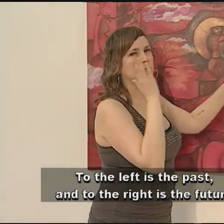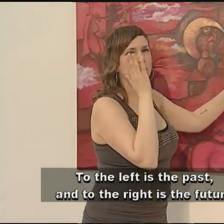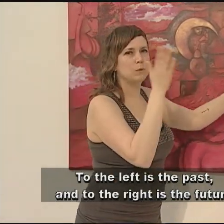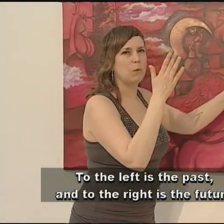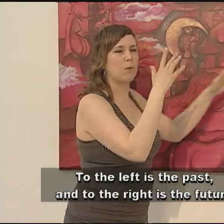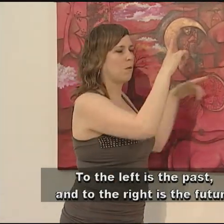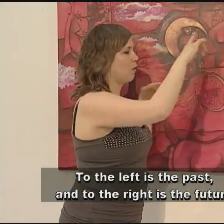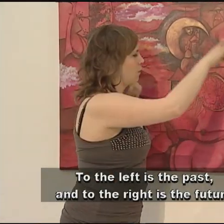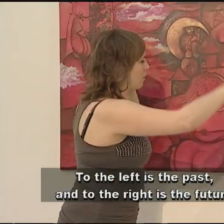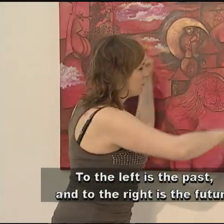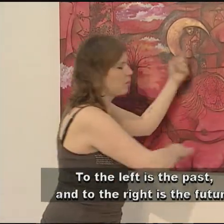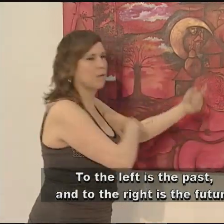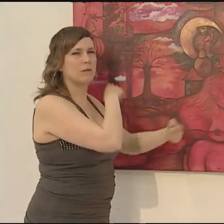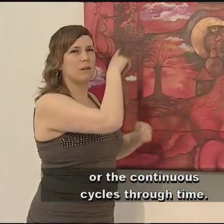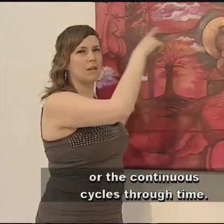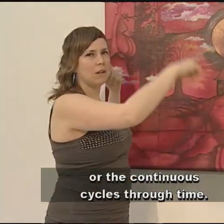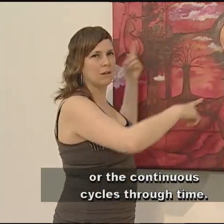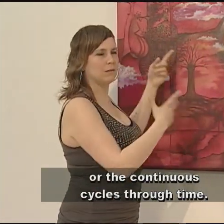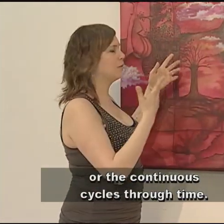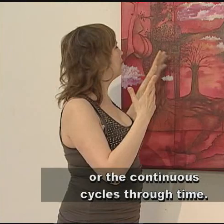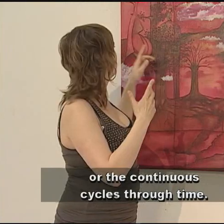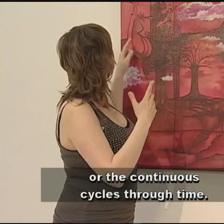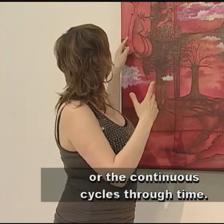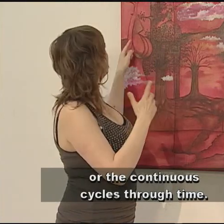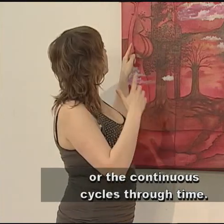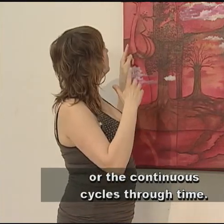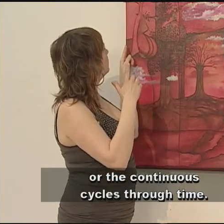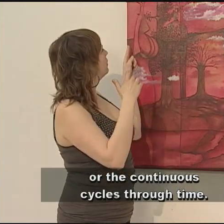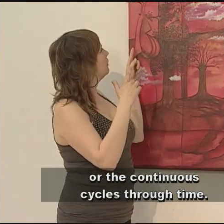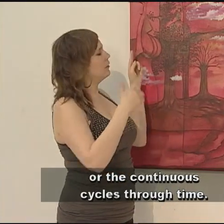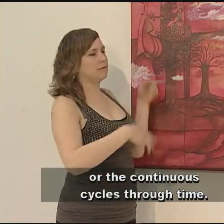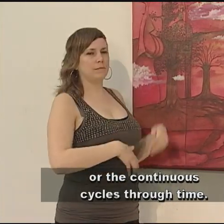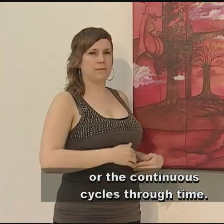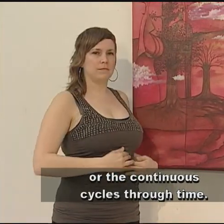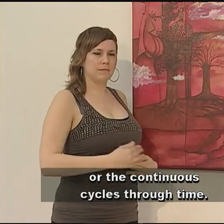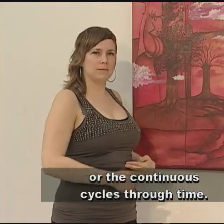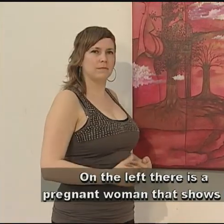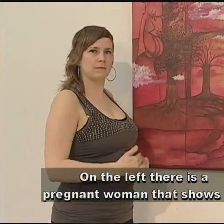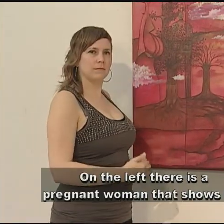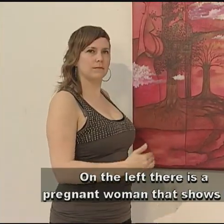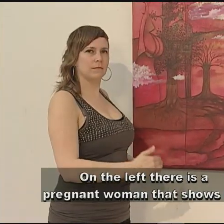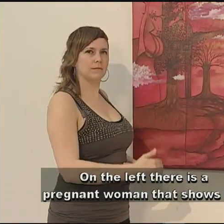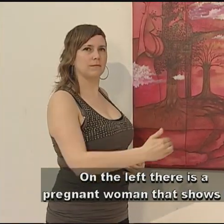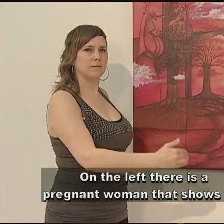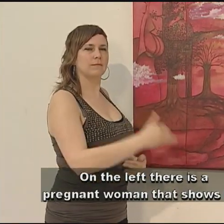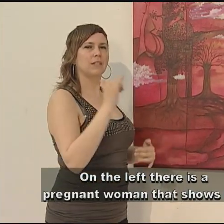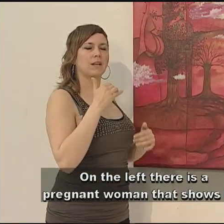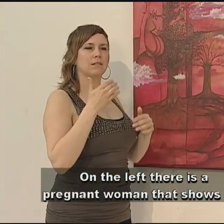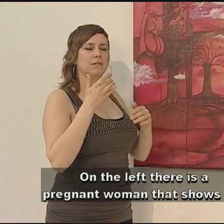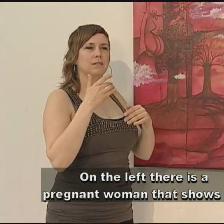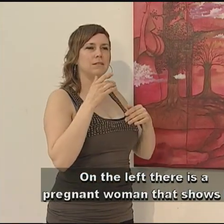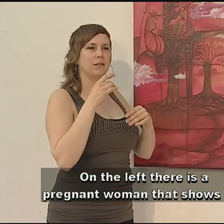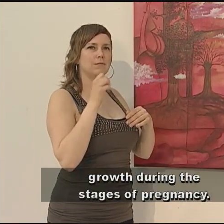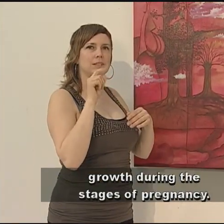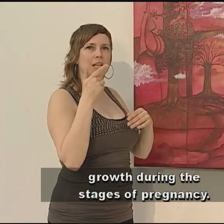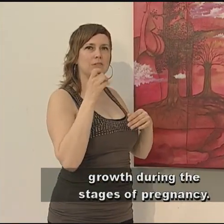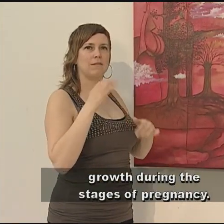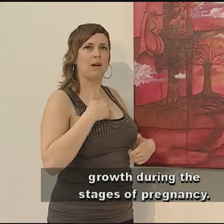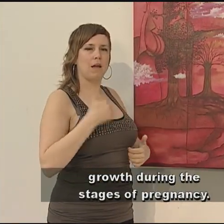is the past, and to the right is the future, or the continuous cycles through time. On their left, there is a pregnant woman that shows